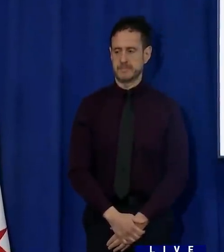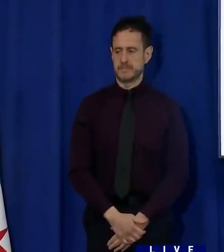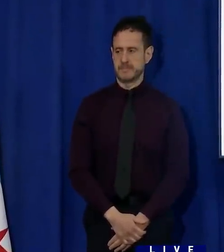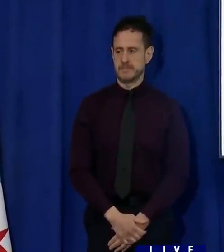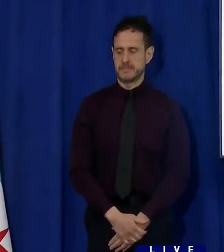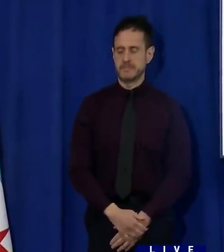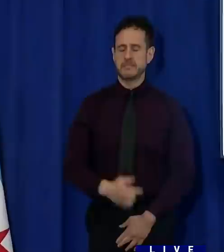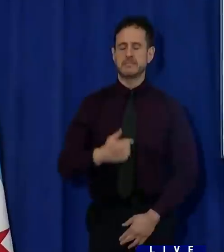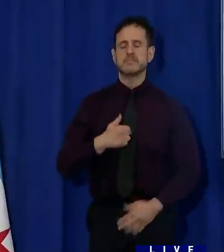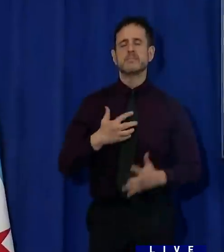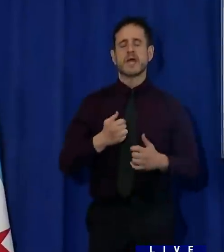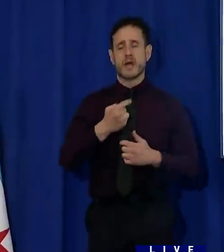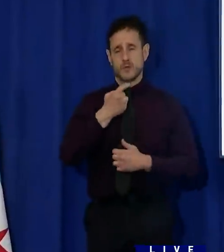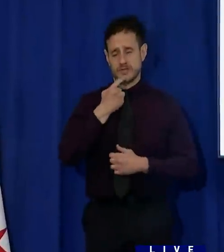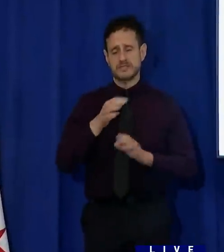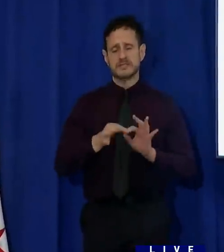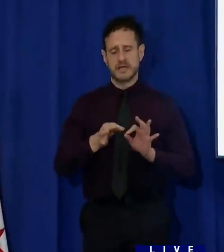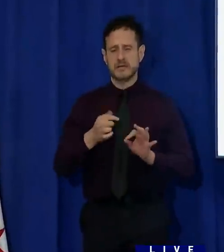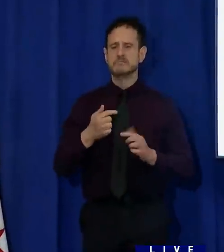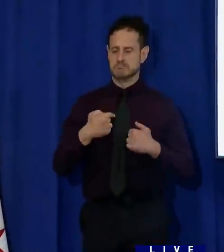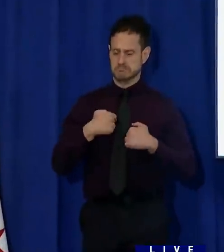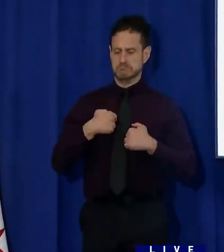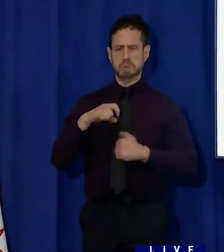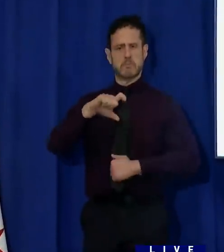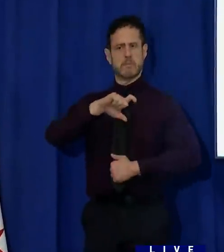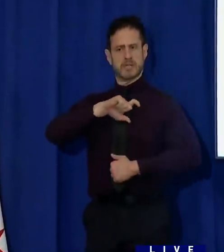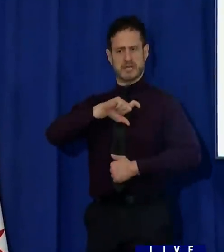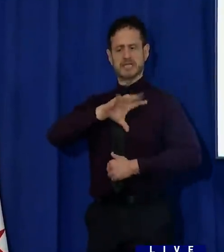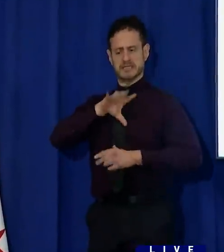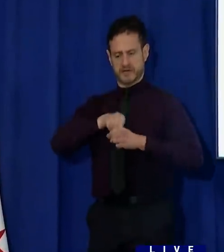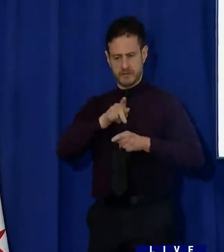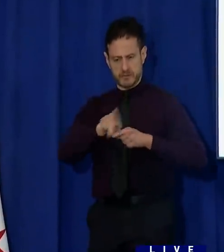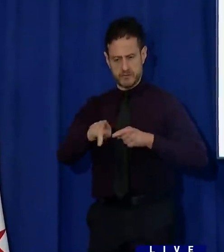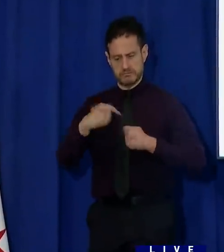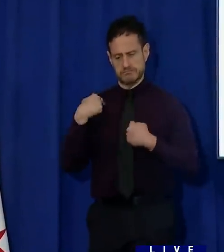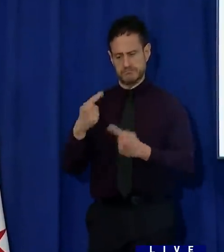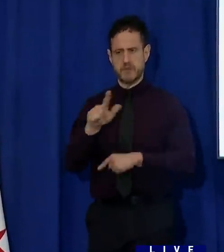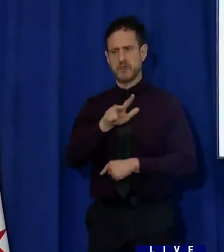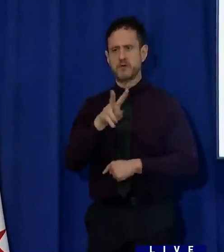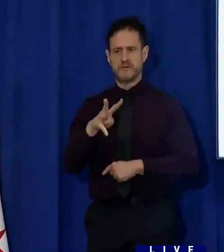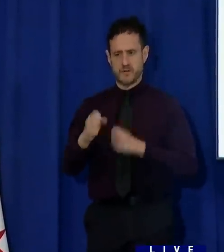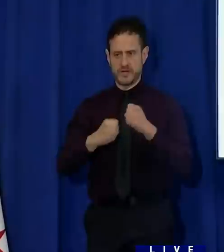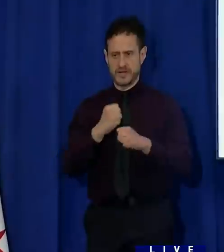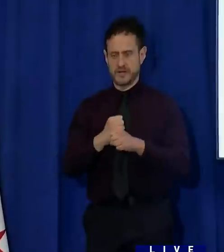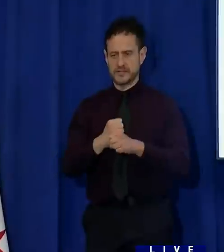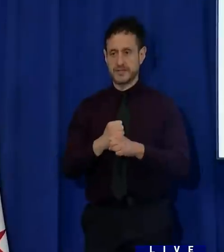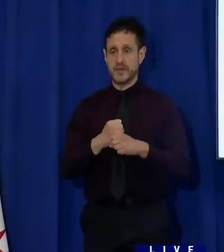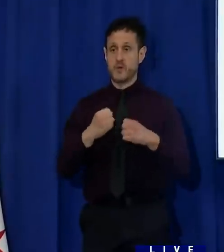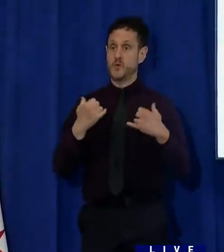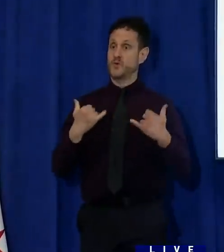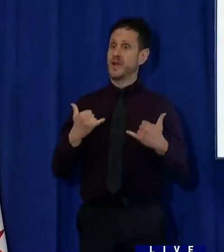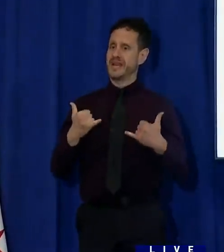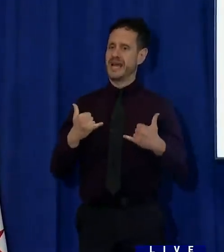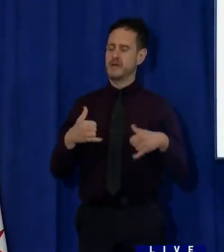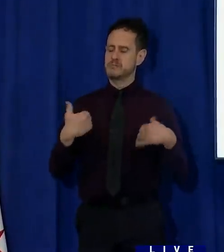I just want to say, I've been a policeman for 34 years, and I've never been as embarrassed as I am right now.